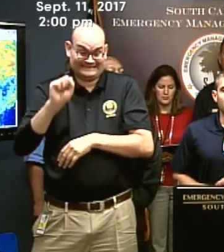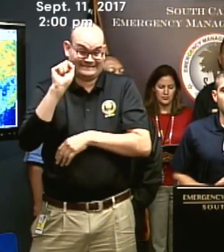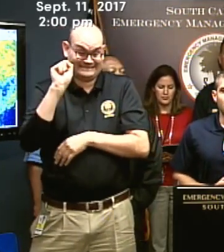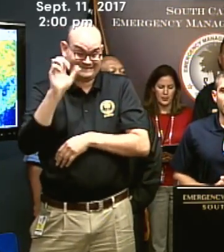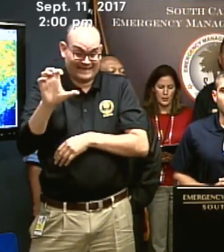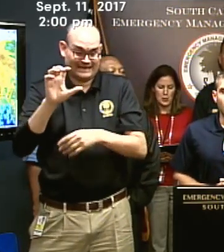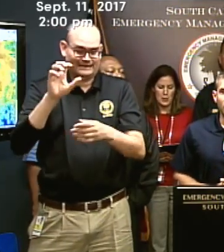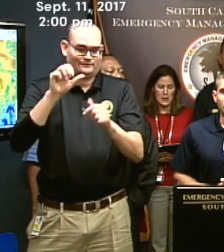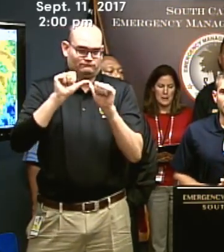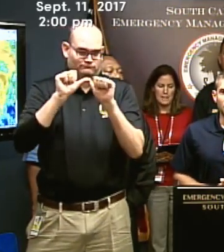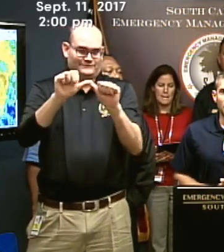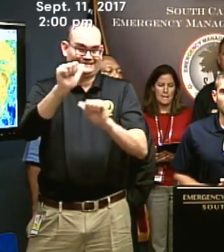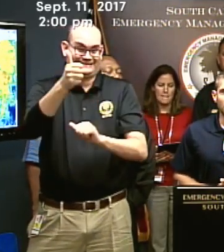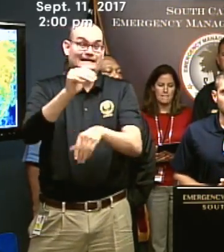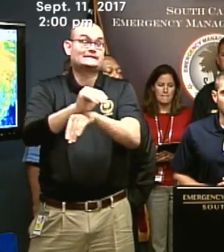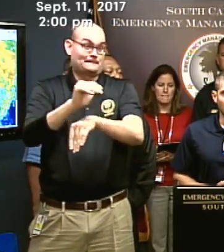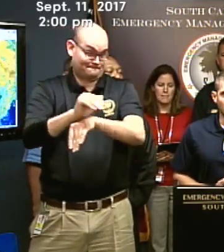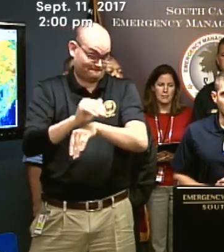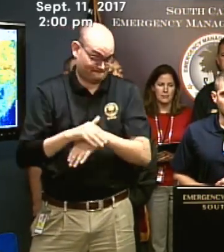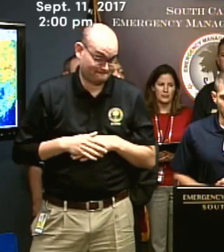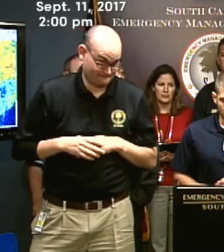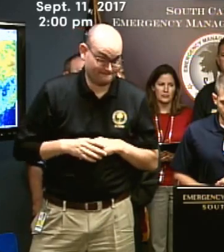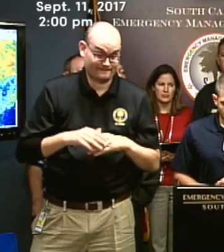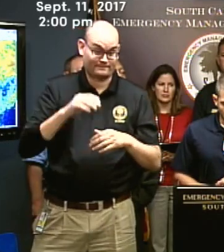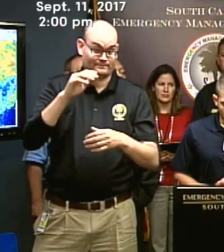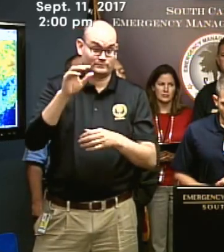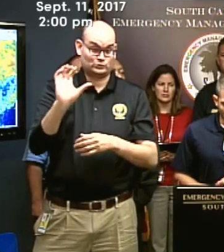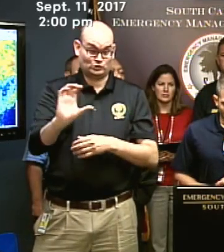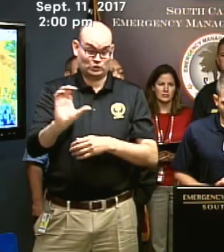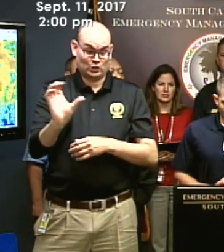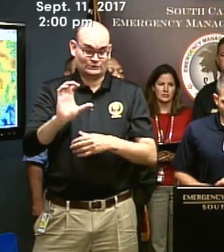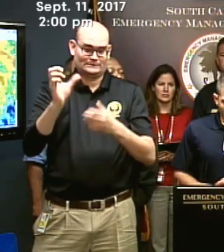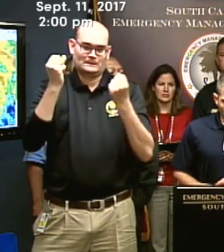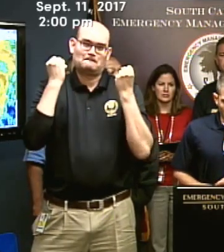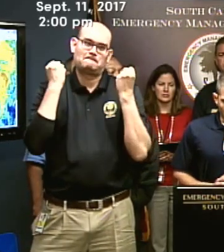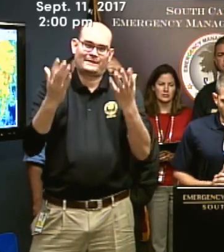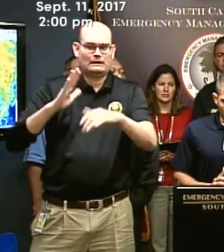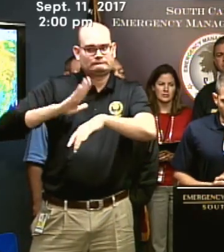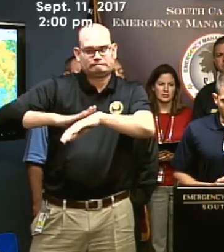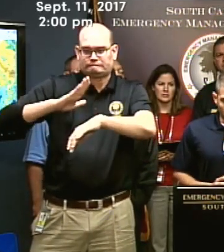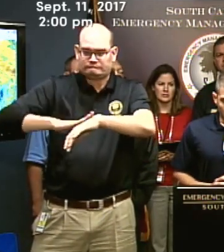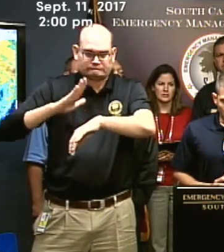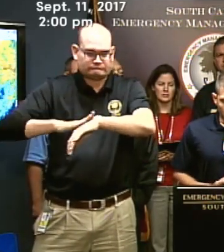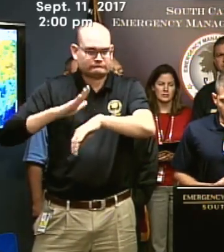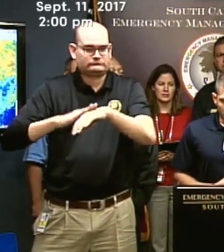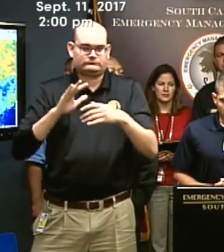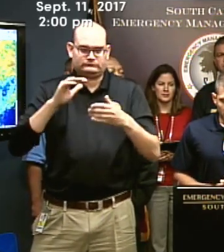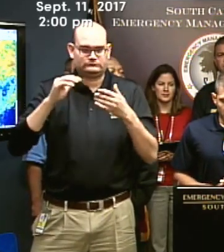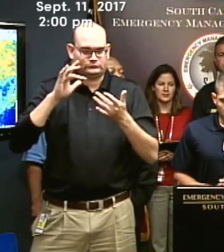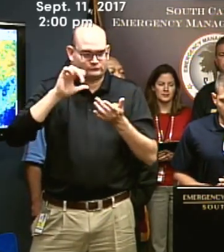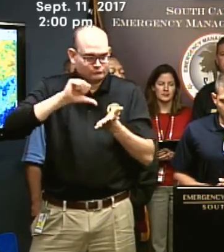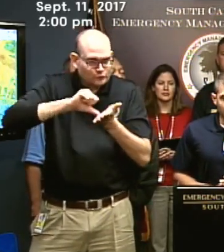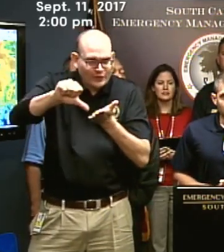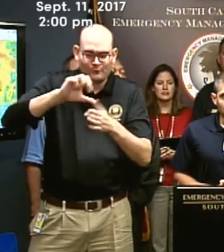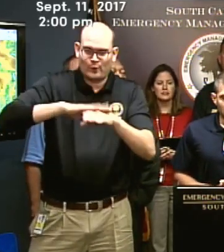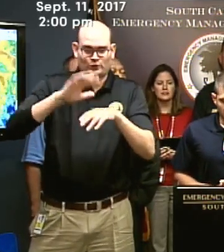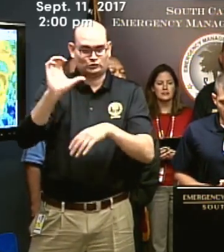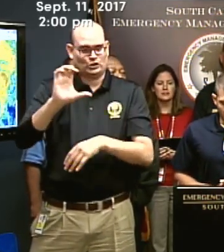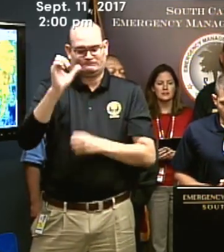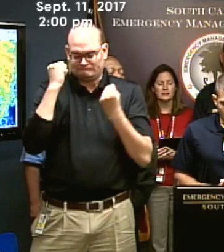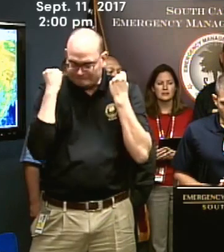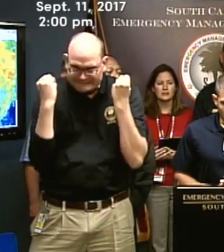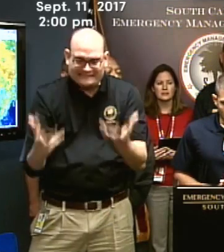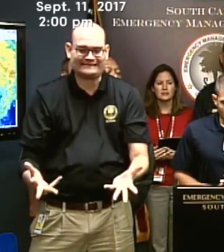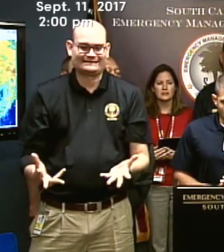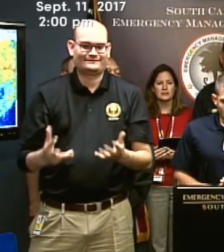seen numerous tornado warnings, especially in the Charleston area. The threat for tornadoes will continue throughout the day and into the